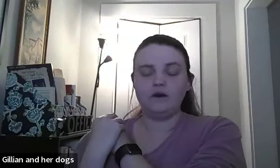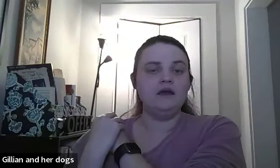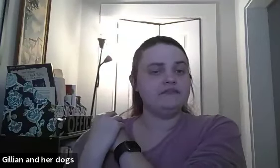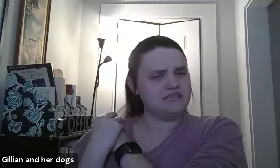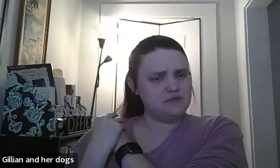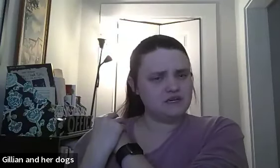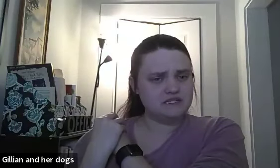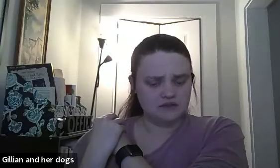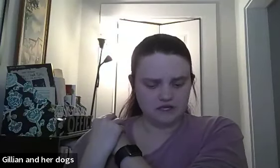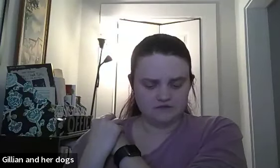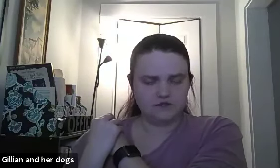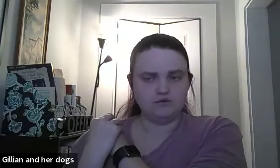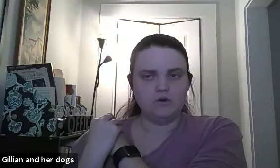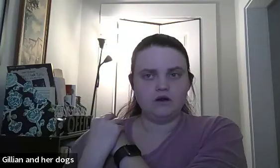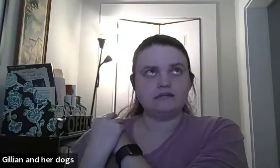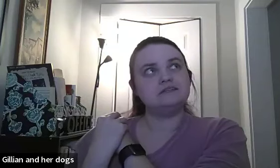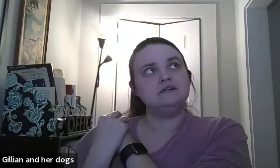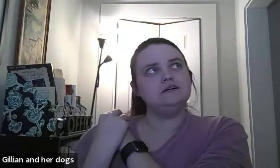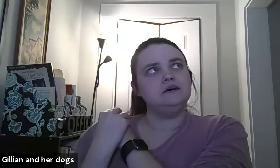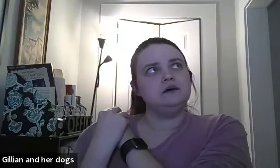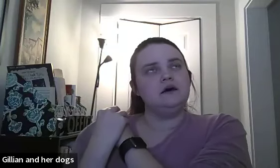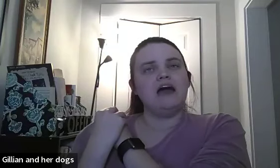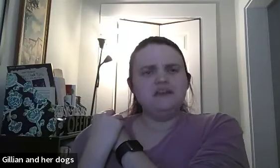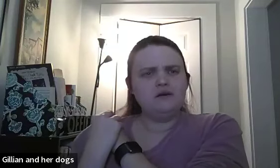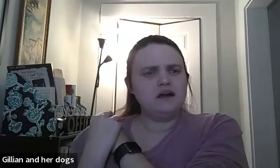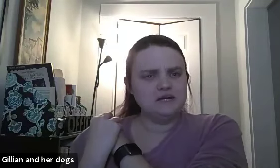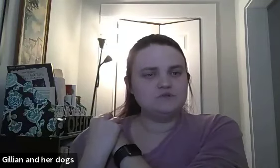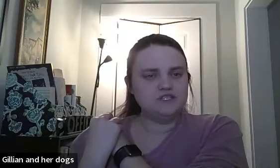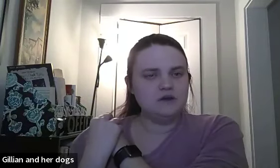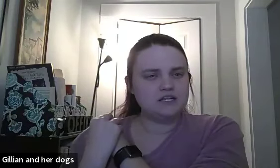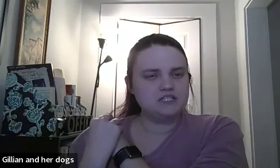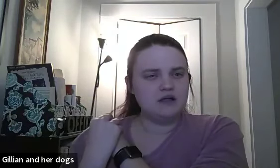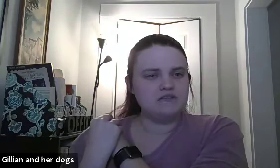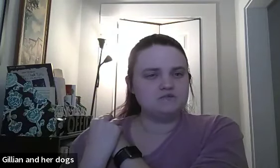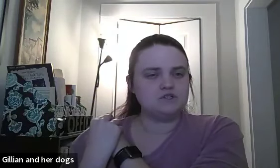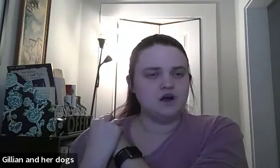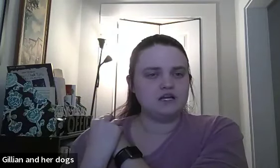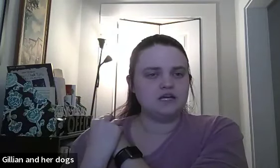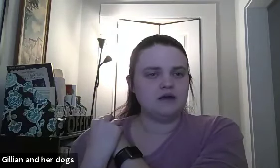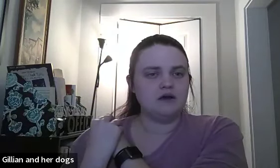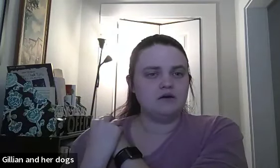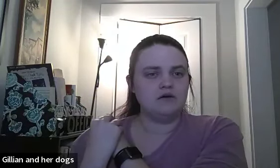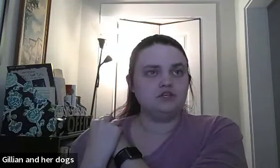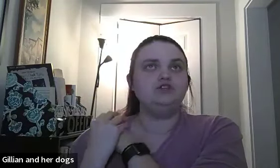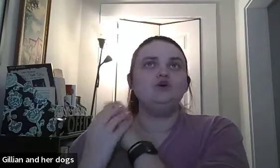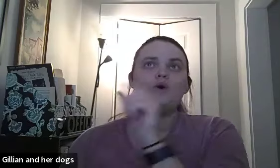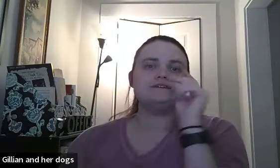Or the same thing can be said, like if you want, I think a lot of times we do actually apply this when we're talking about